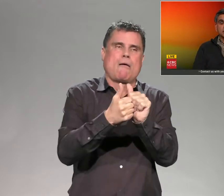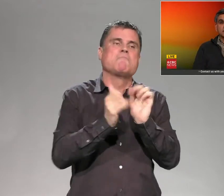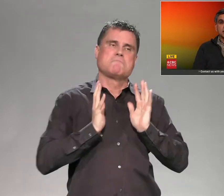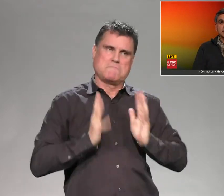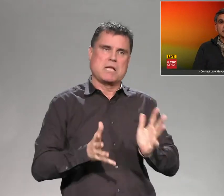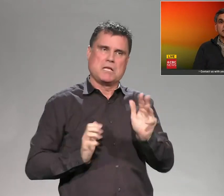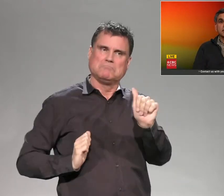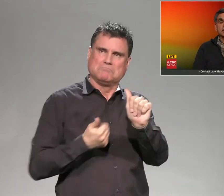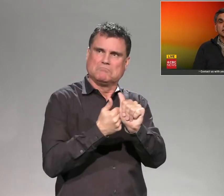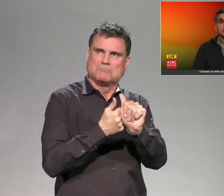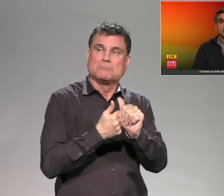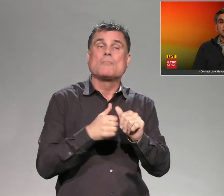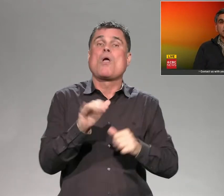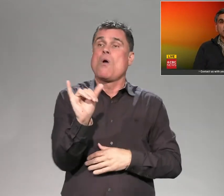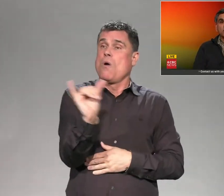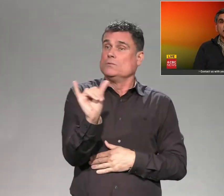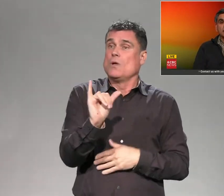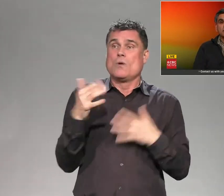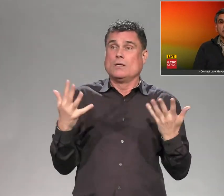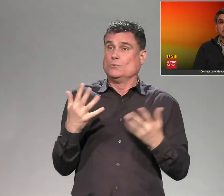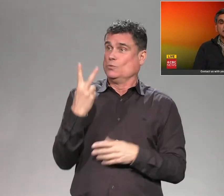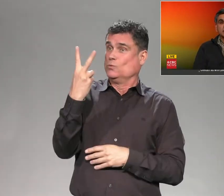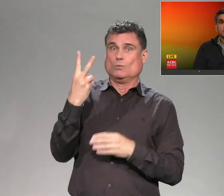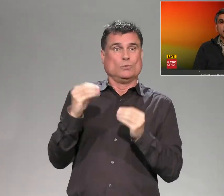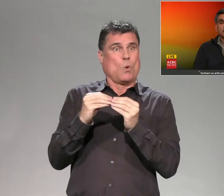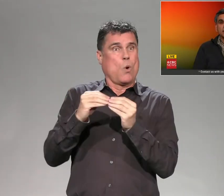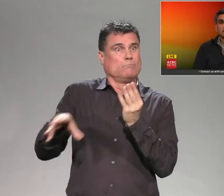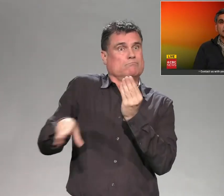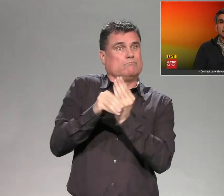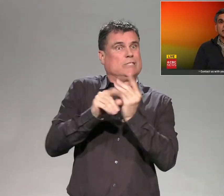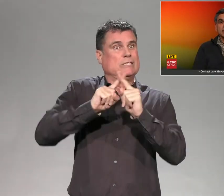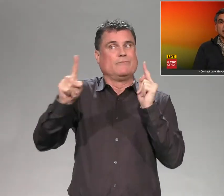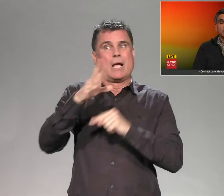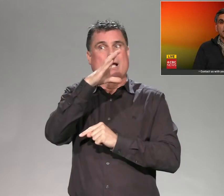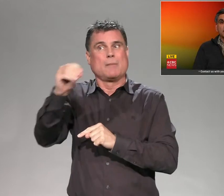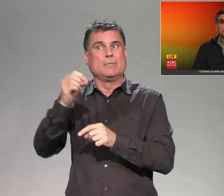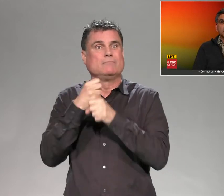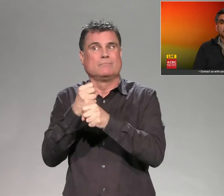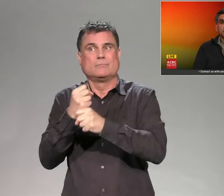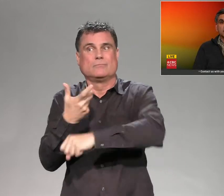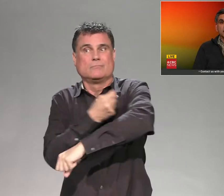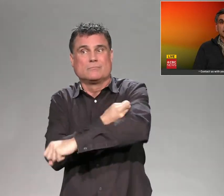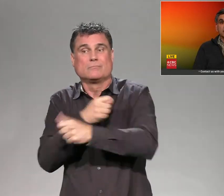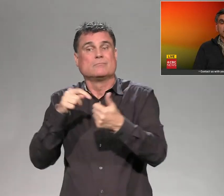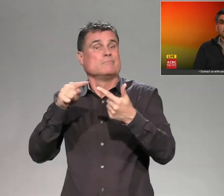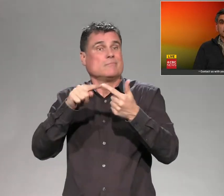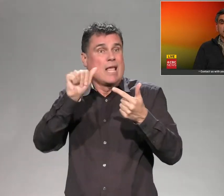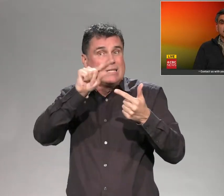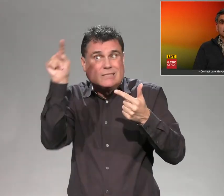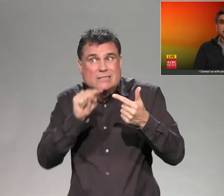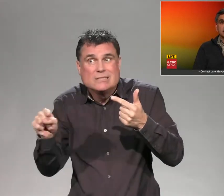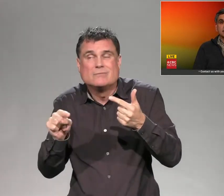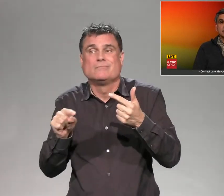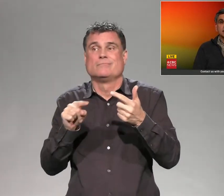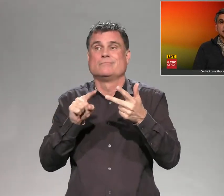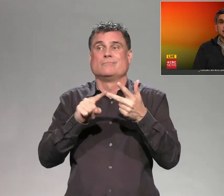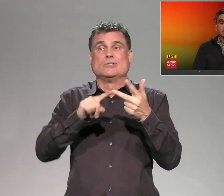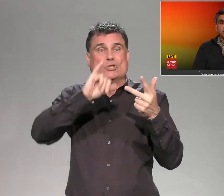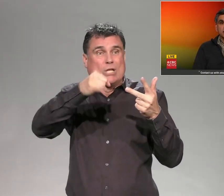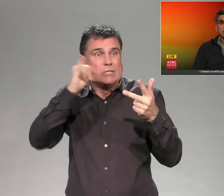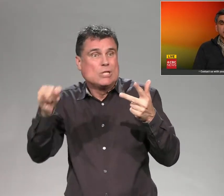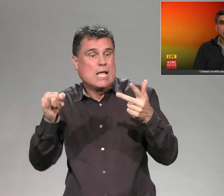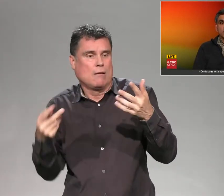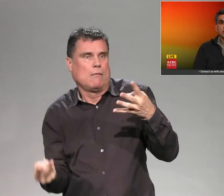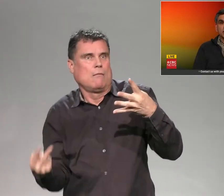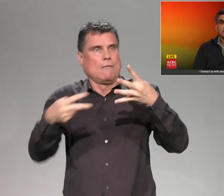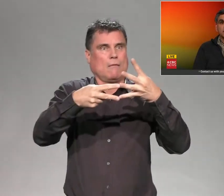Johnson & Johnson vaccine. But as you know, just this morning or yesterday, Prime Minister Trudeau said that the Johnson & Johnson vaccine is